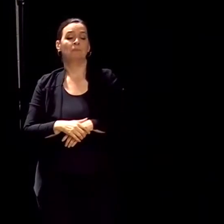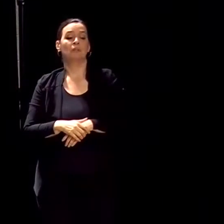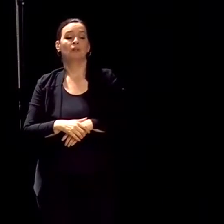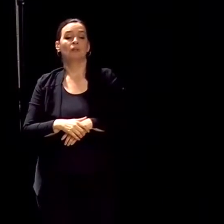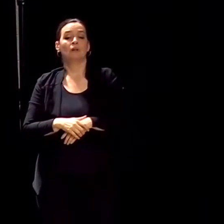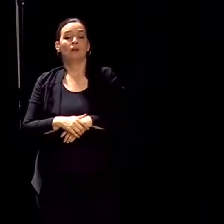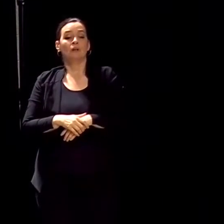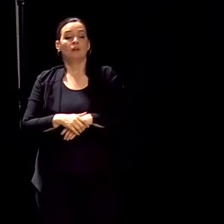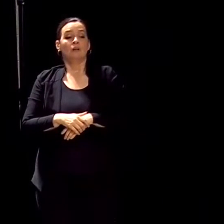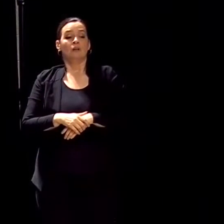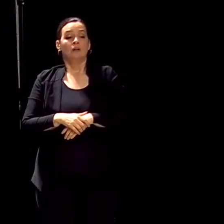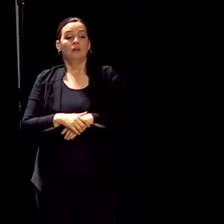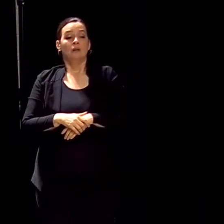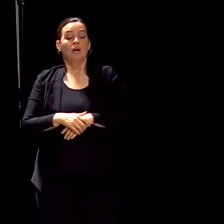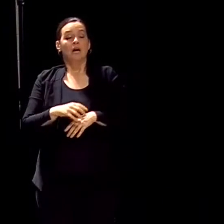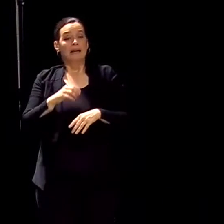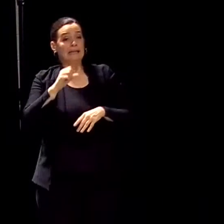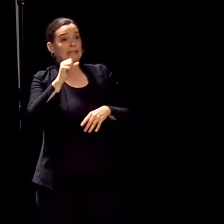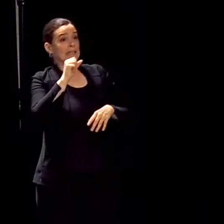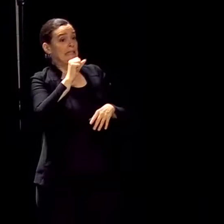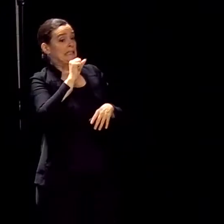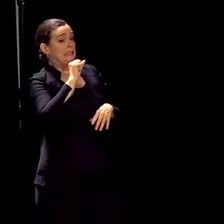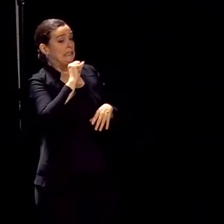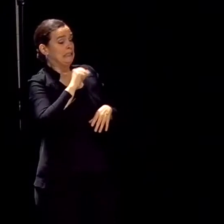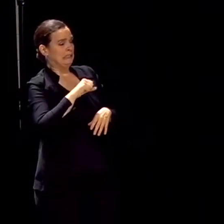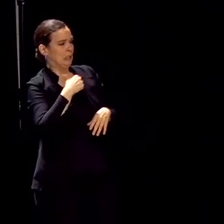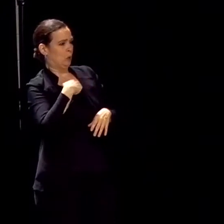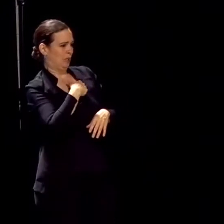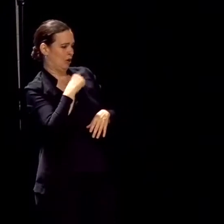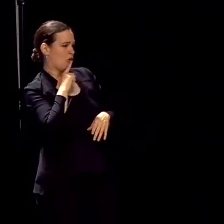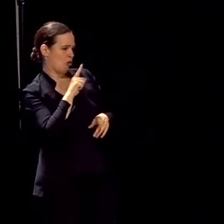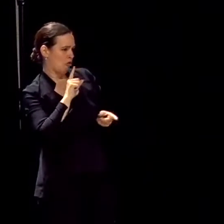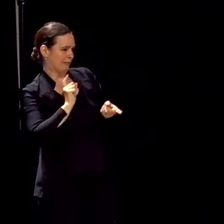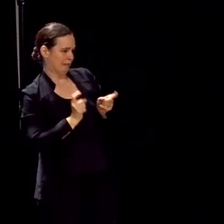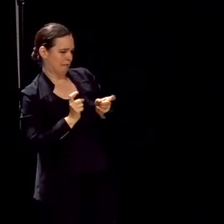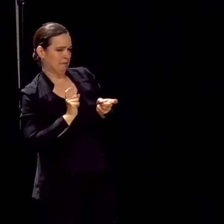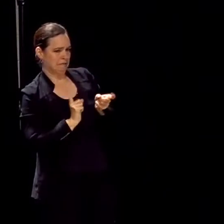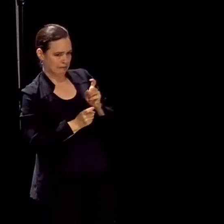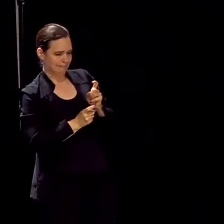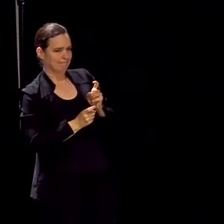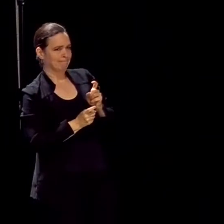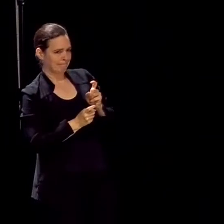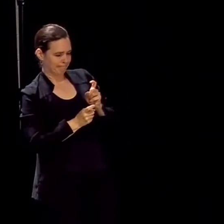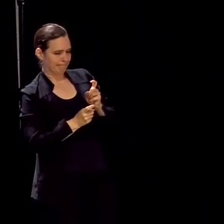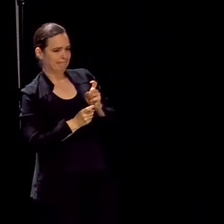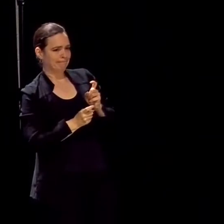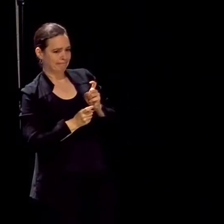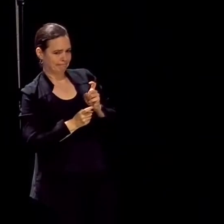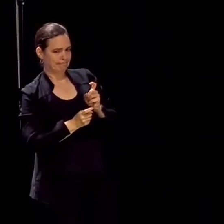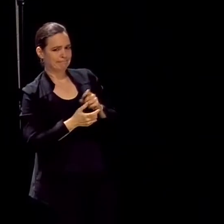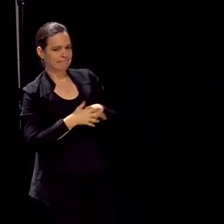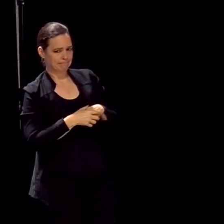We think that there's some ways you can probably tweak it to be a little bit more effective, and we've shared some of those thoughts.